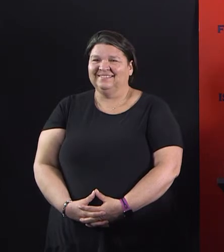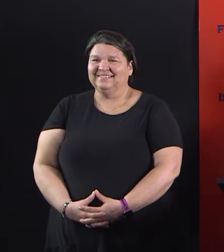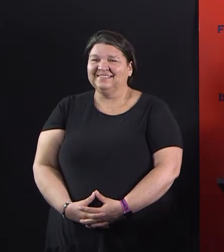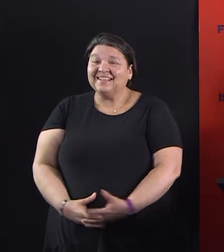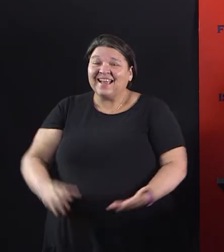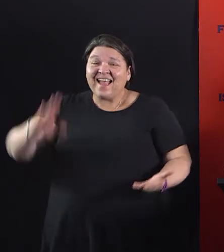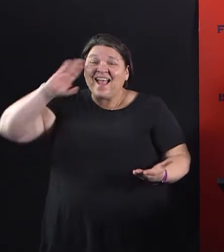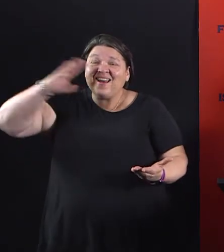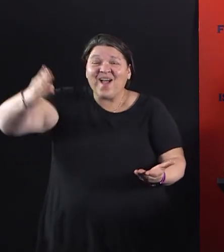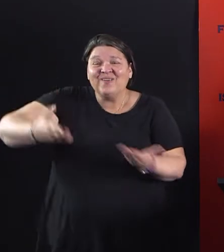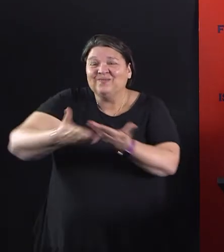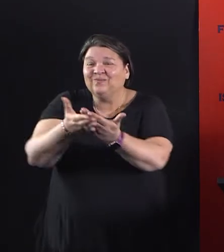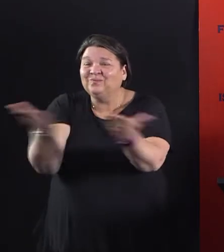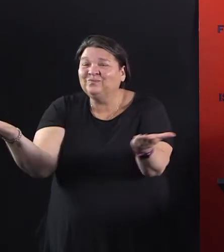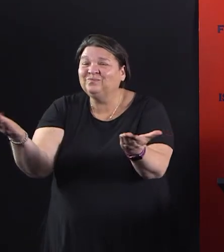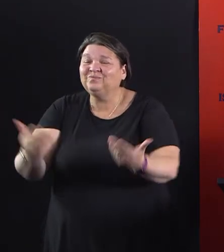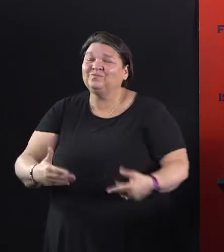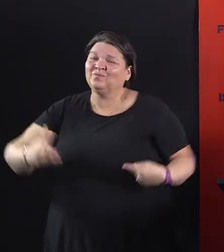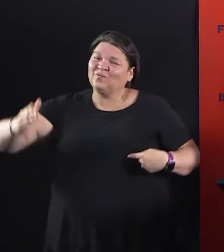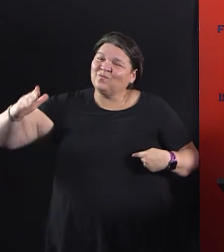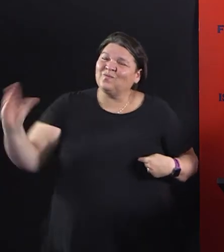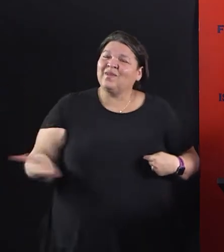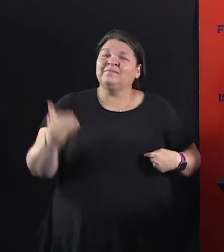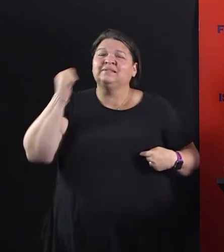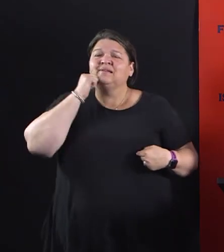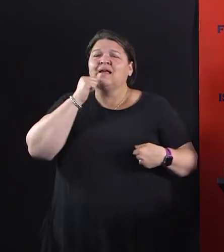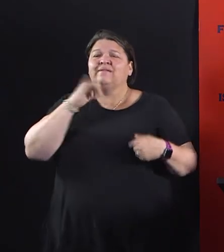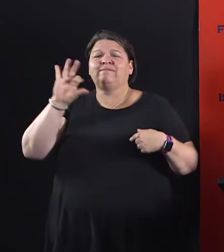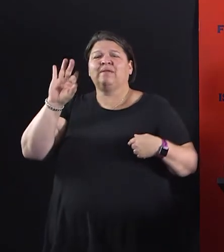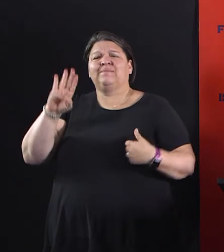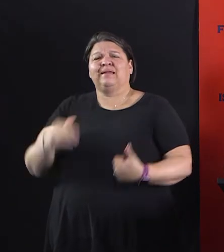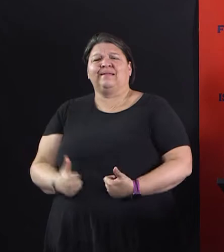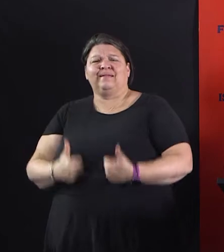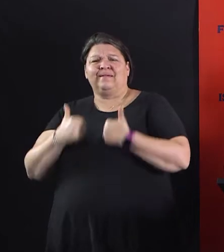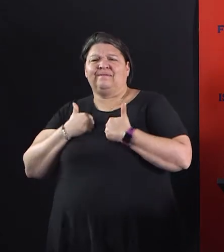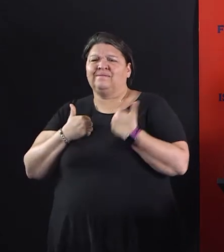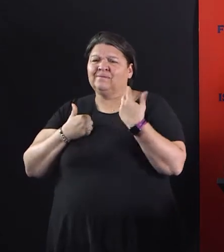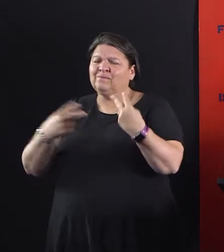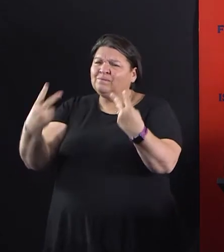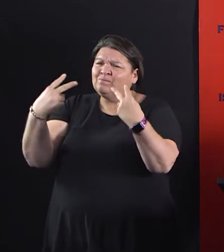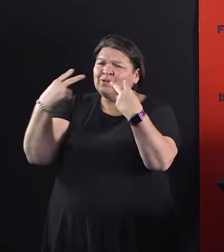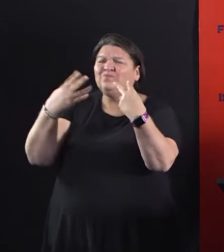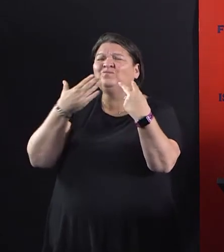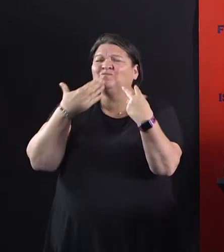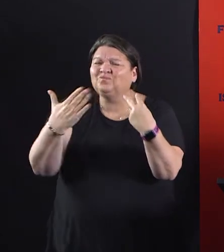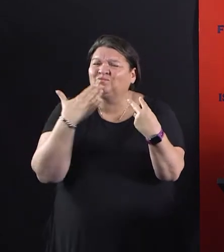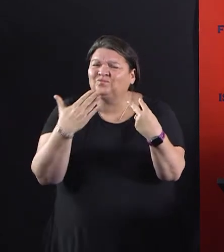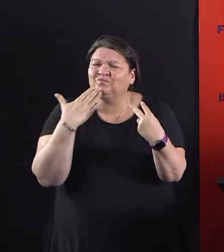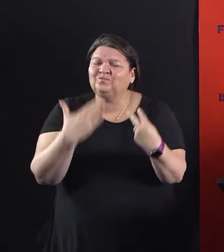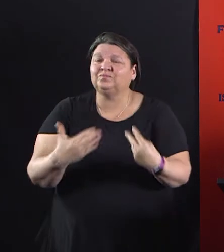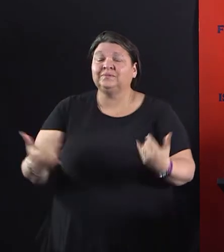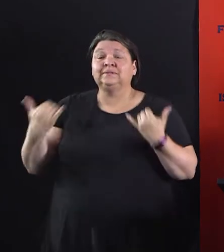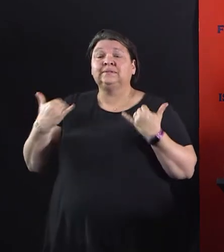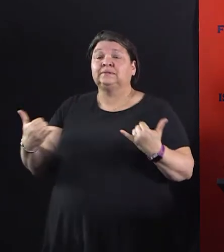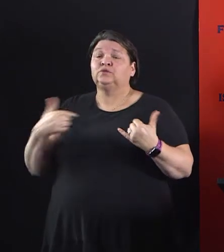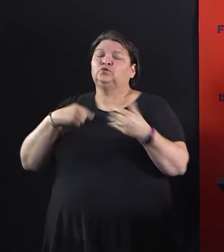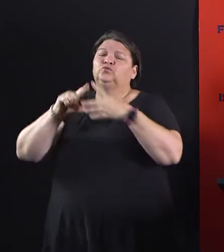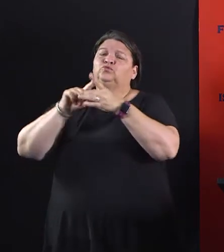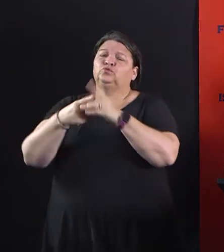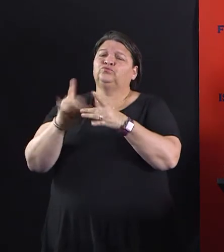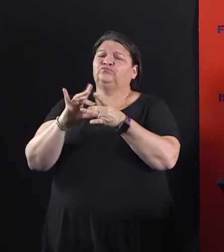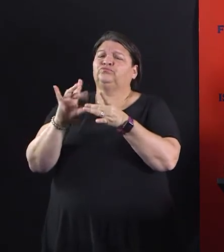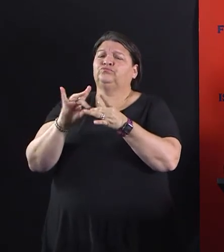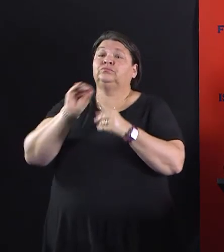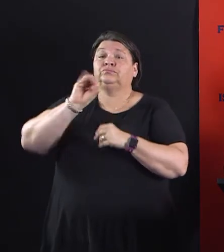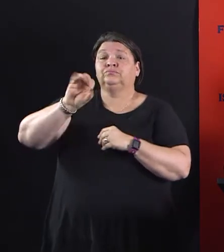Hi, everybody. Welcome to our daily Facebook Live. Thanks for being with us. I'm going to start today with some numbers, and then we're going to take